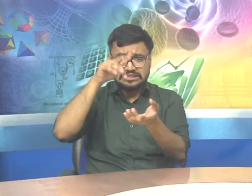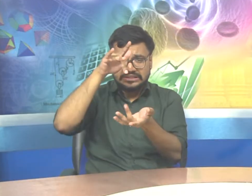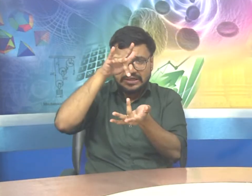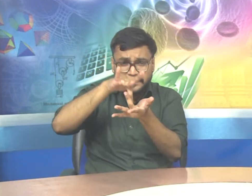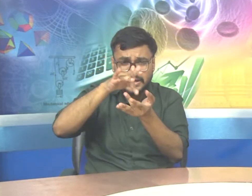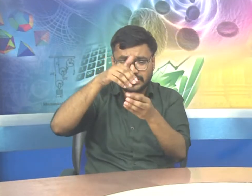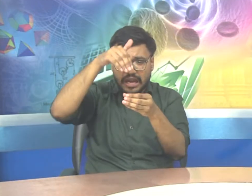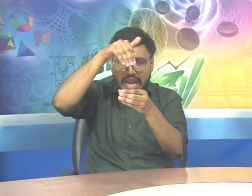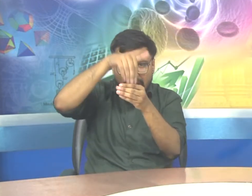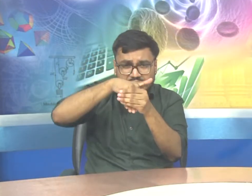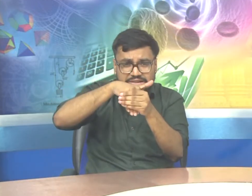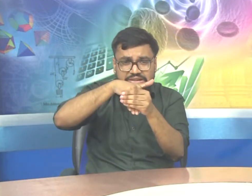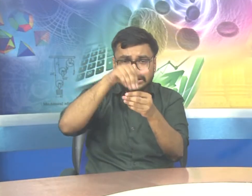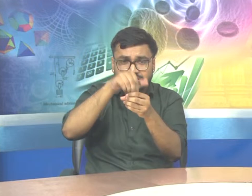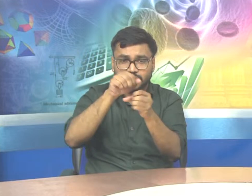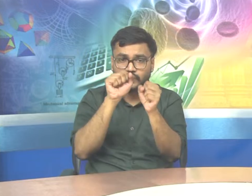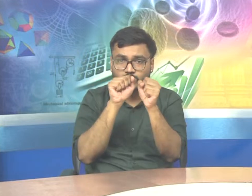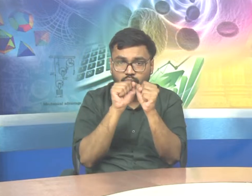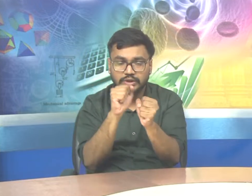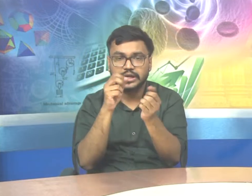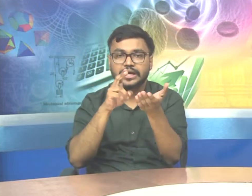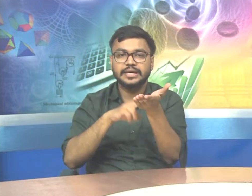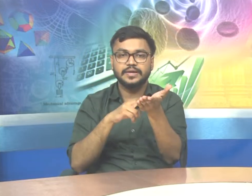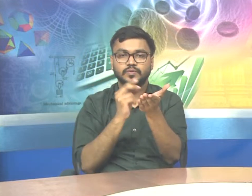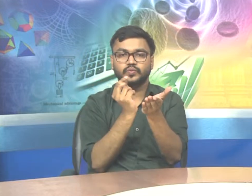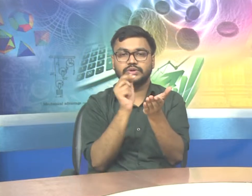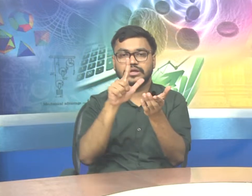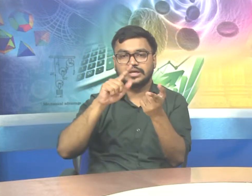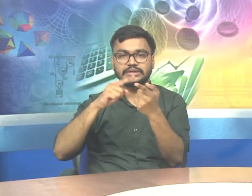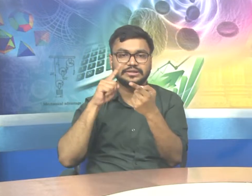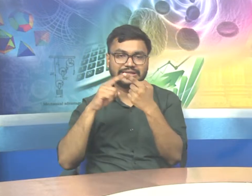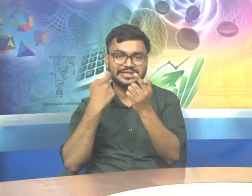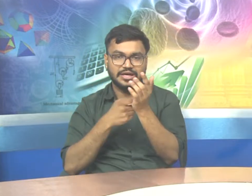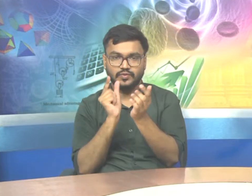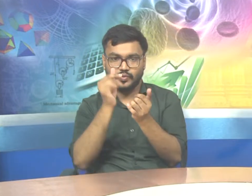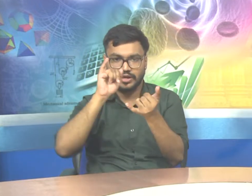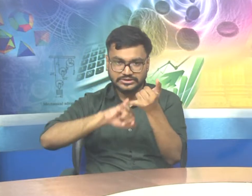Nuclear energy is the energy stored in the center of an atom.